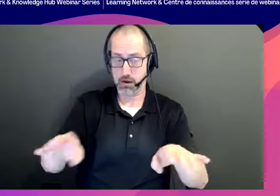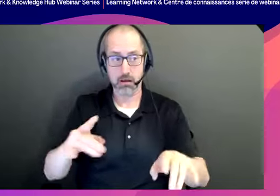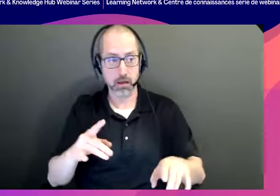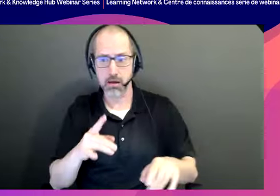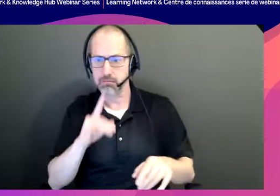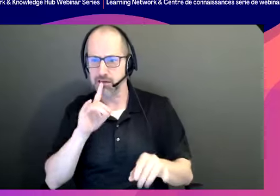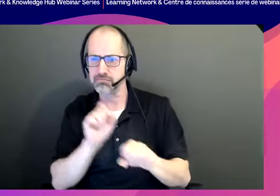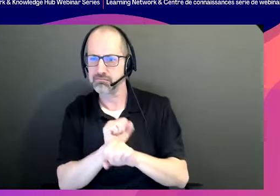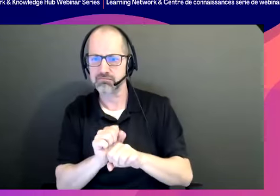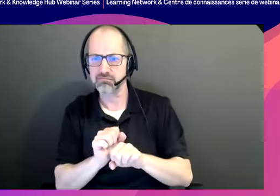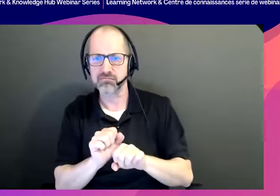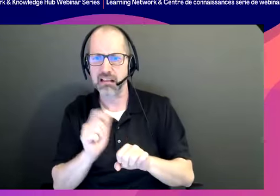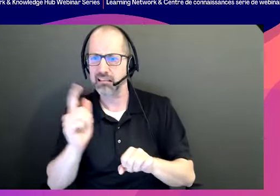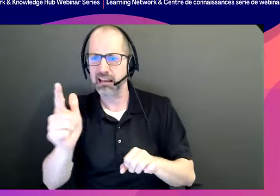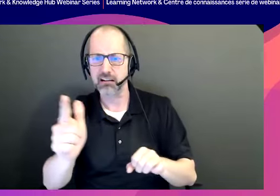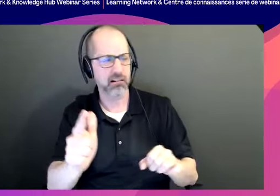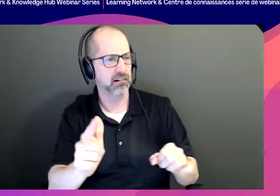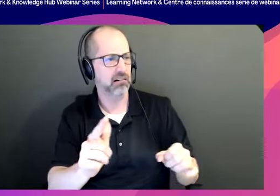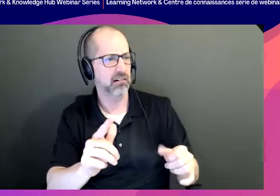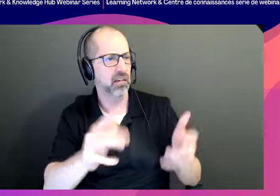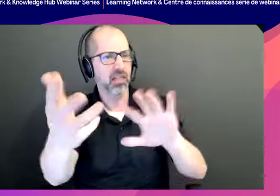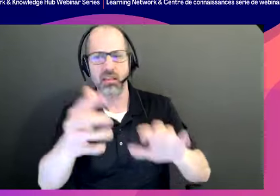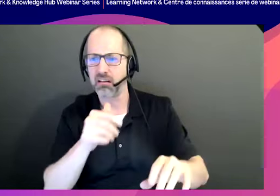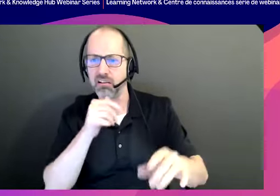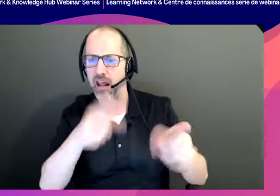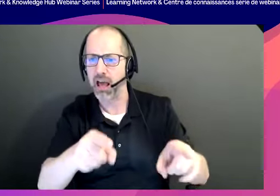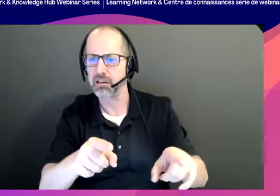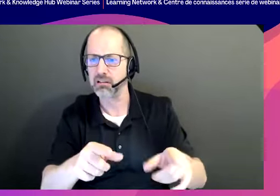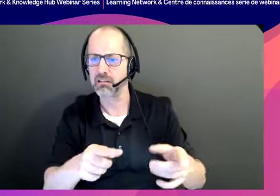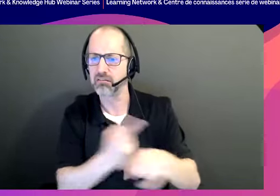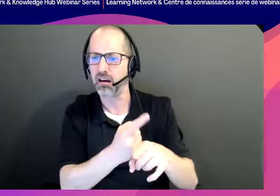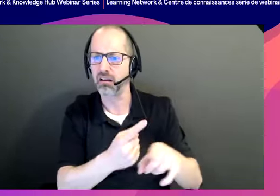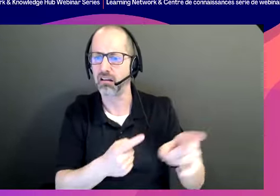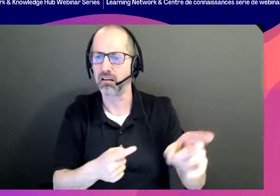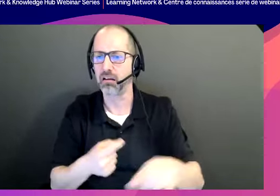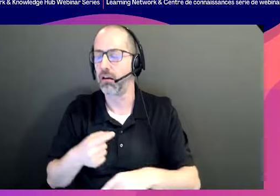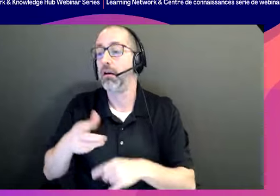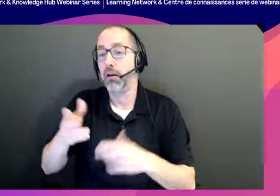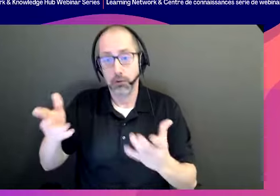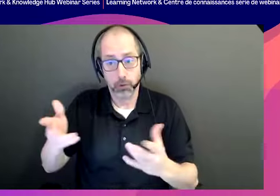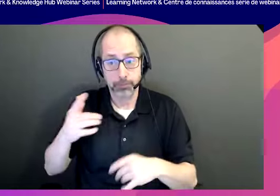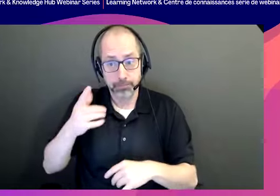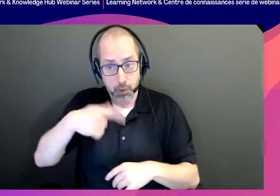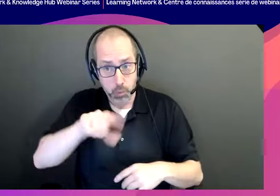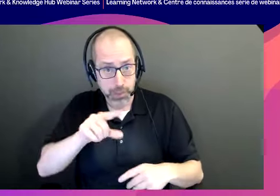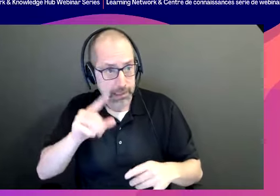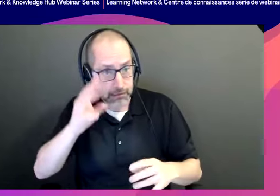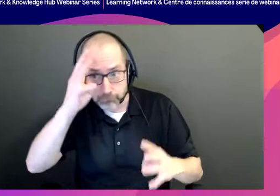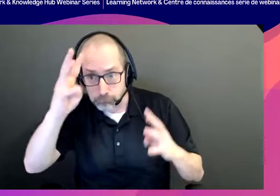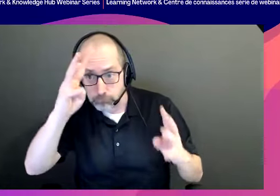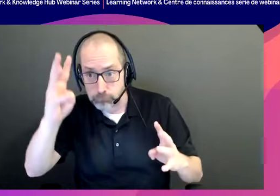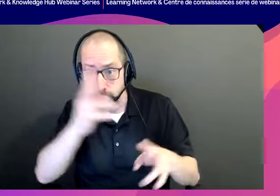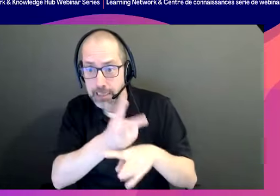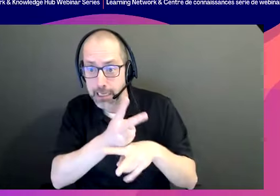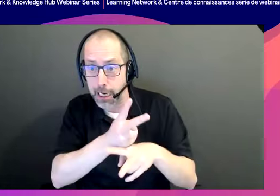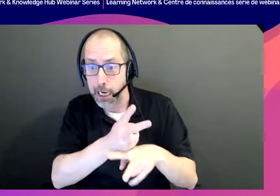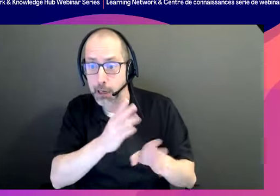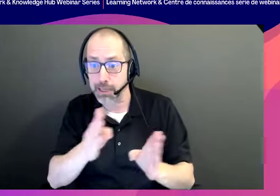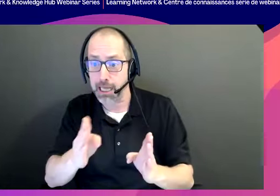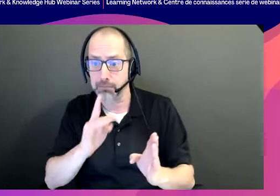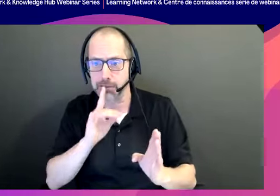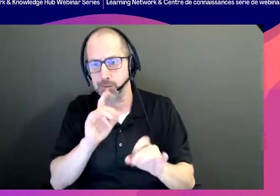our families and our organizations, our best friends in mind, when in actuality, it's just a piece of paper that is